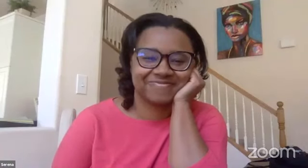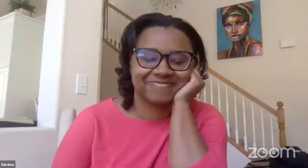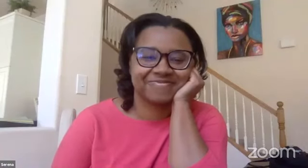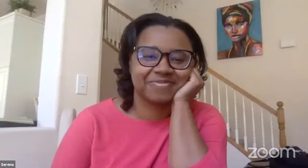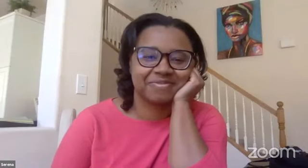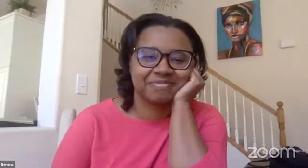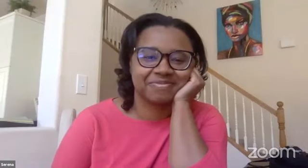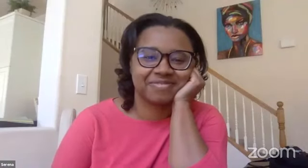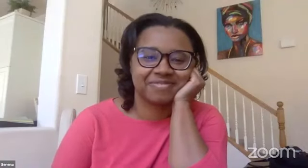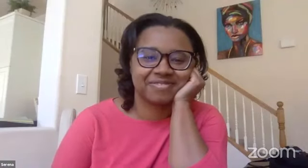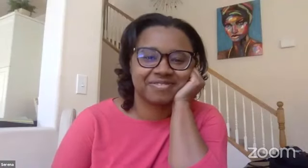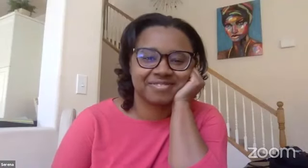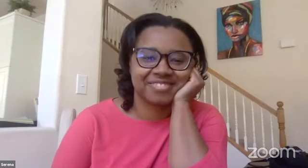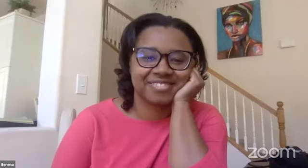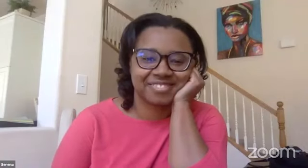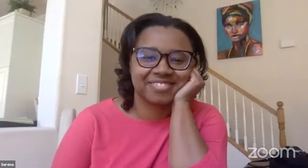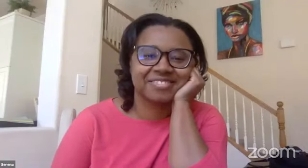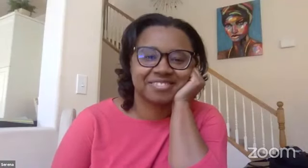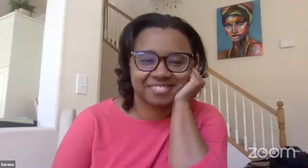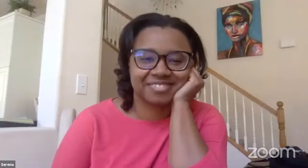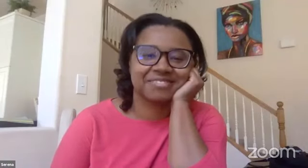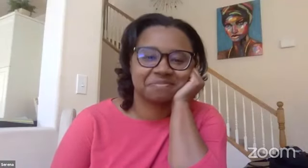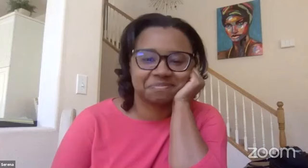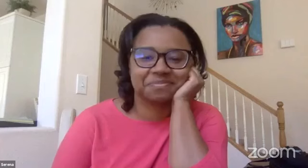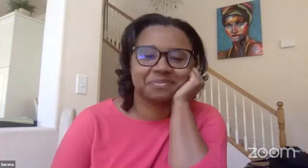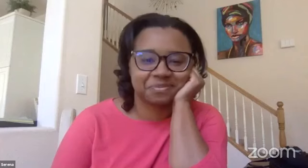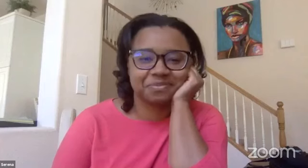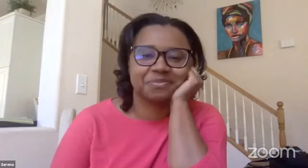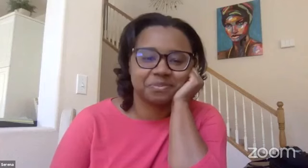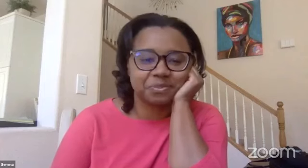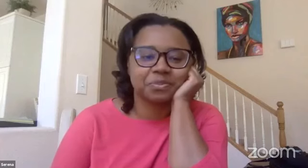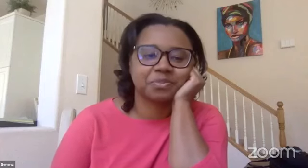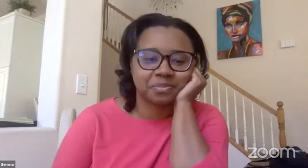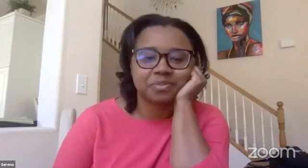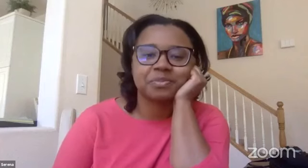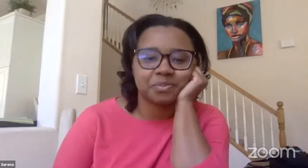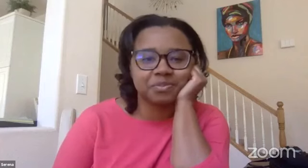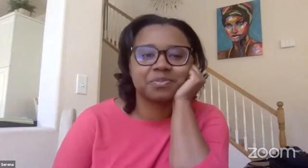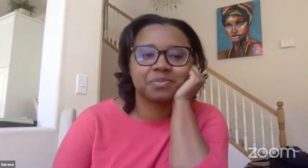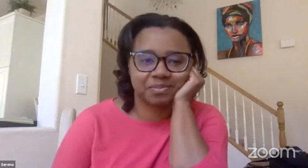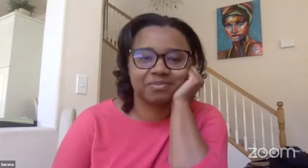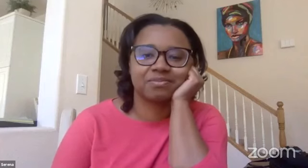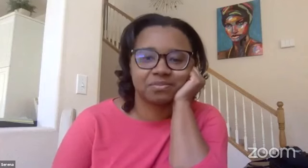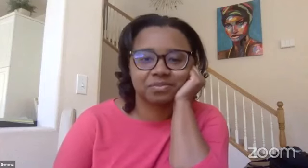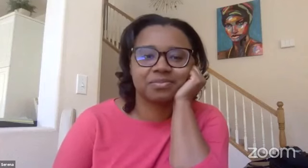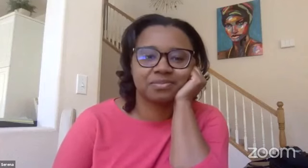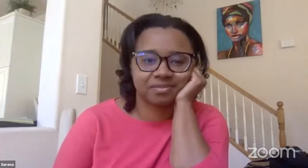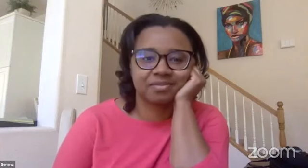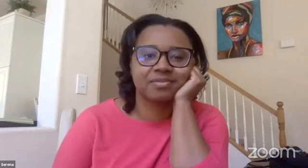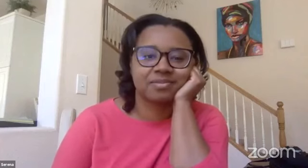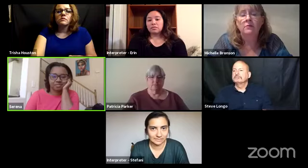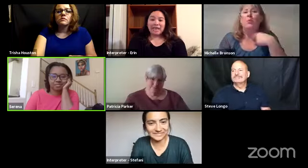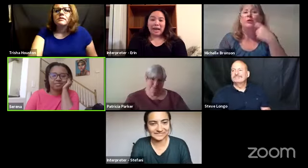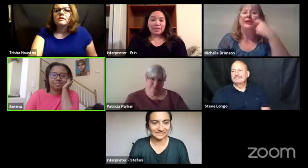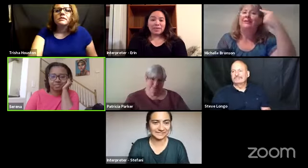Yes, Michelle saying thank you. And honestly, it's been a great team. The staff has been amazing. They were very quick to adapt to the